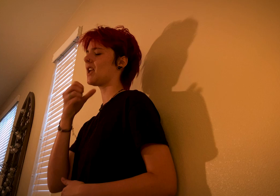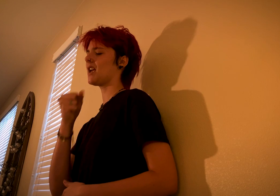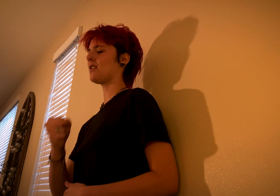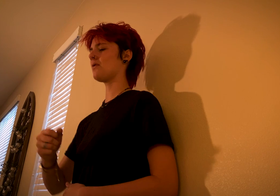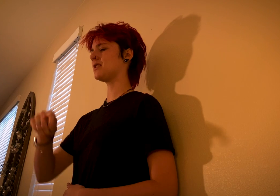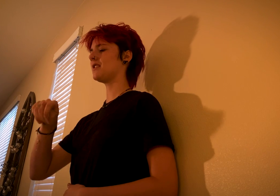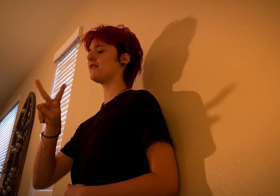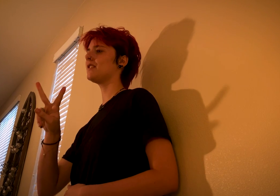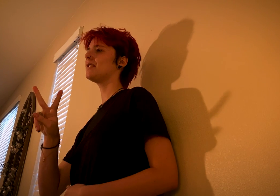An old TV